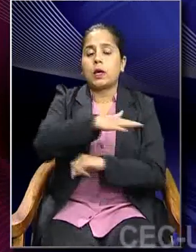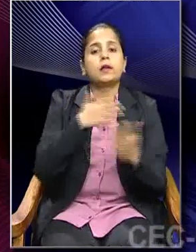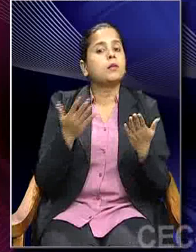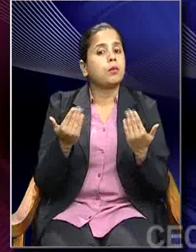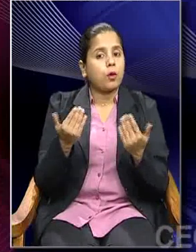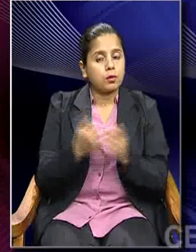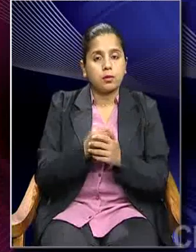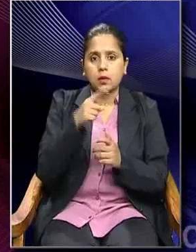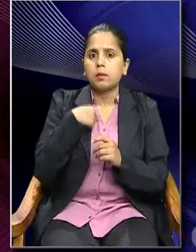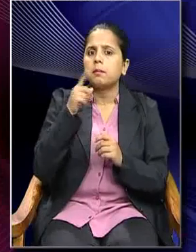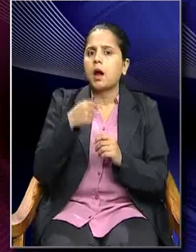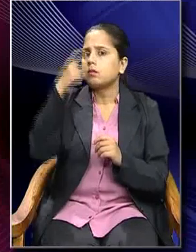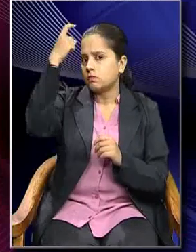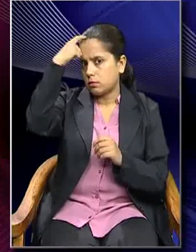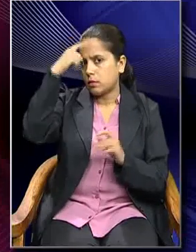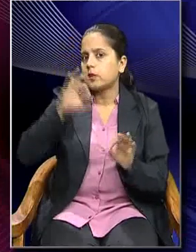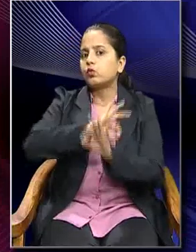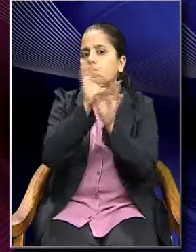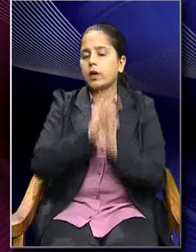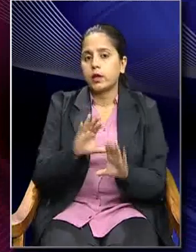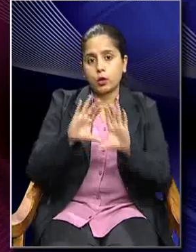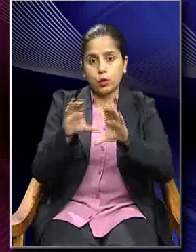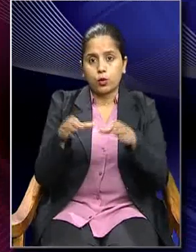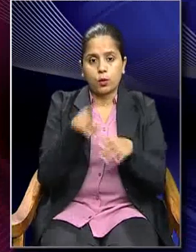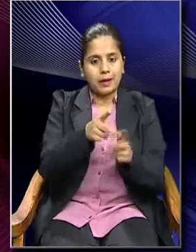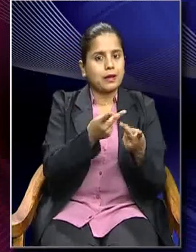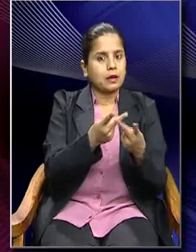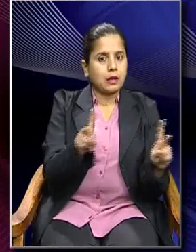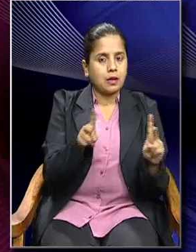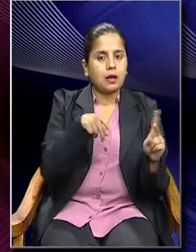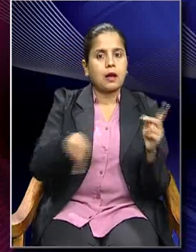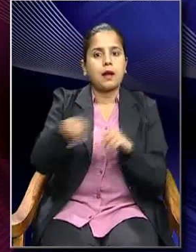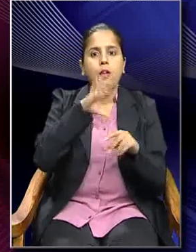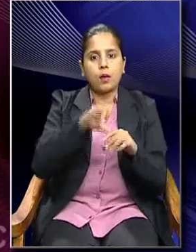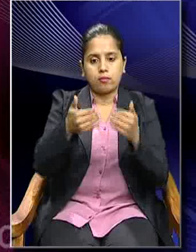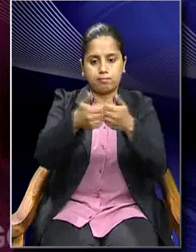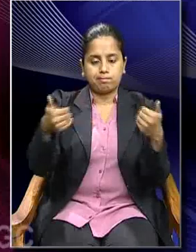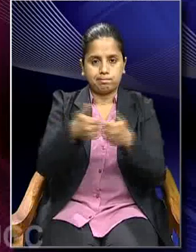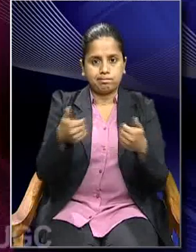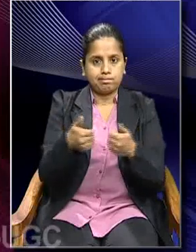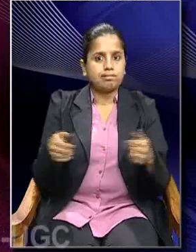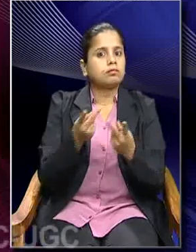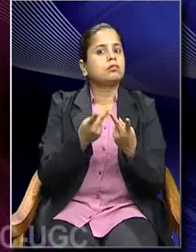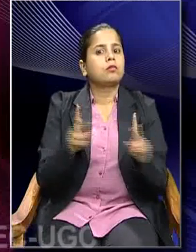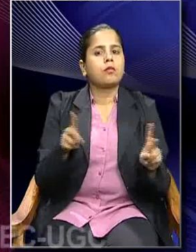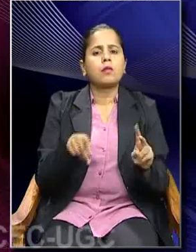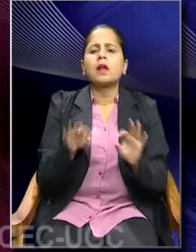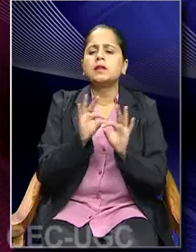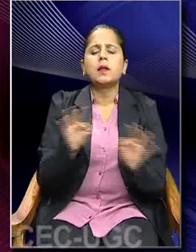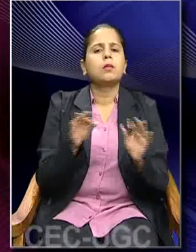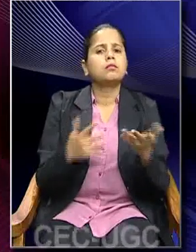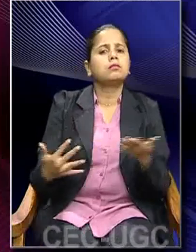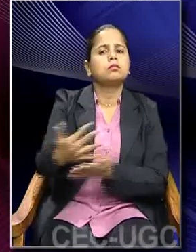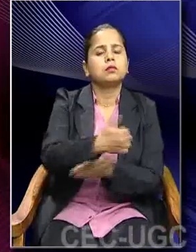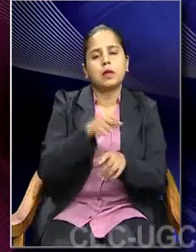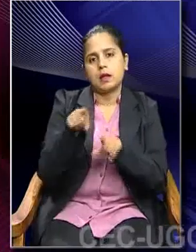but we need to keep in mind that group is different from aggregate. Aggregate is simply a collection.